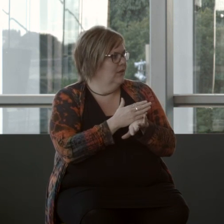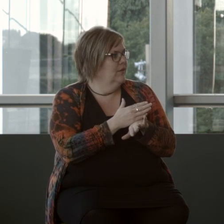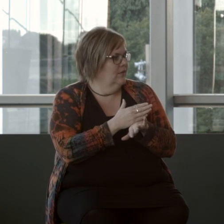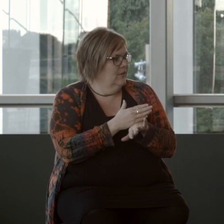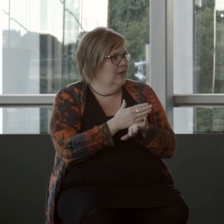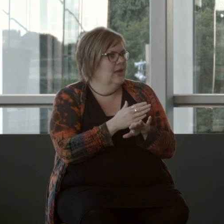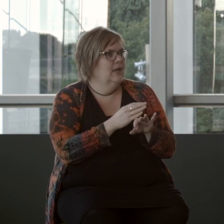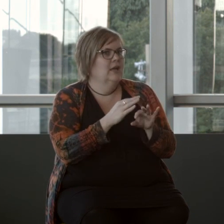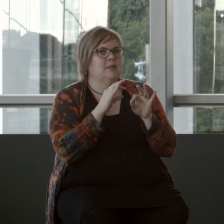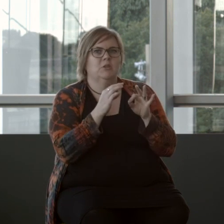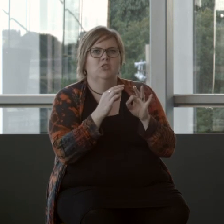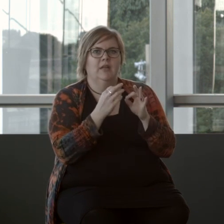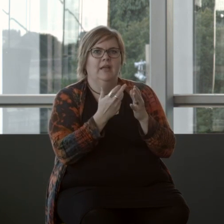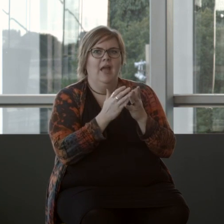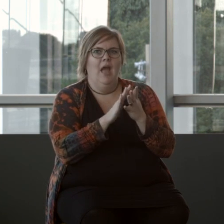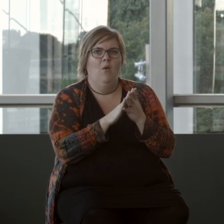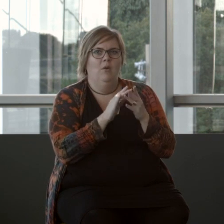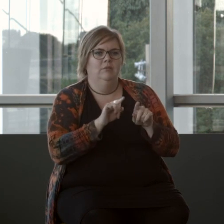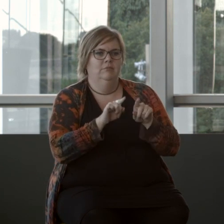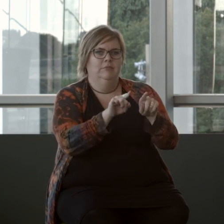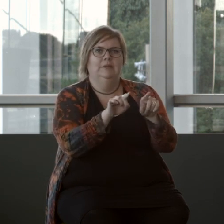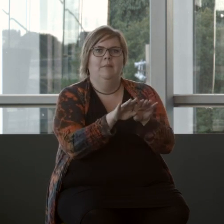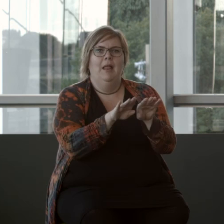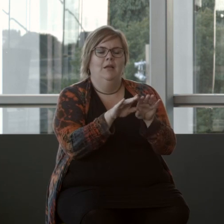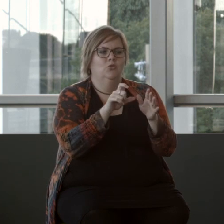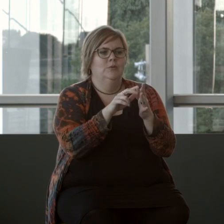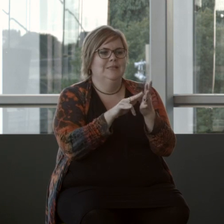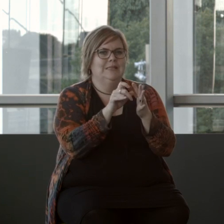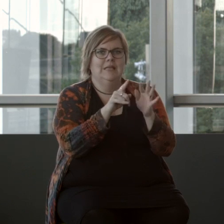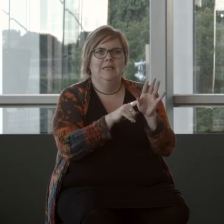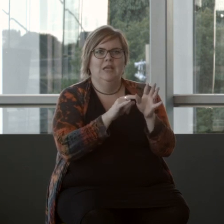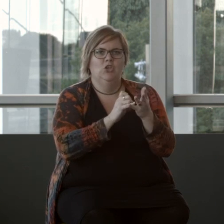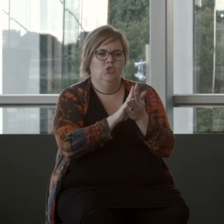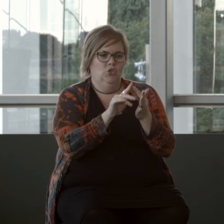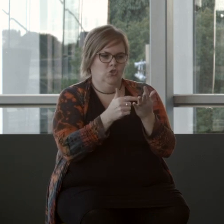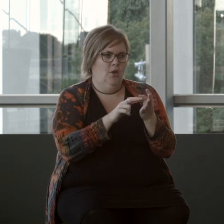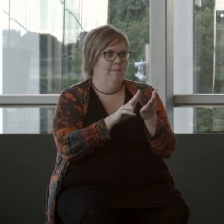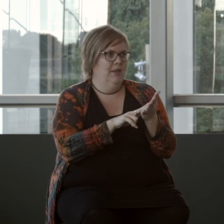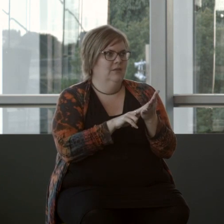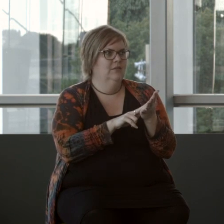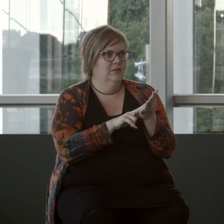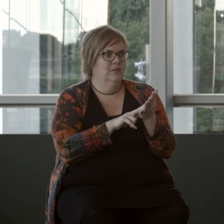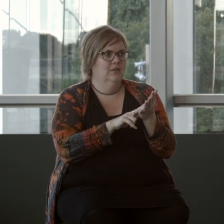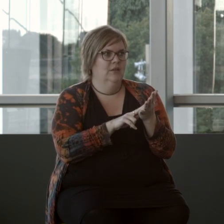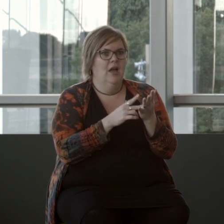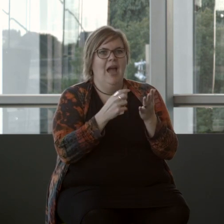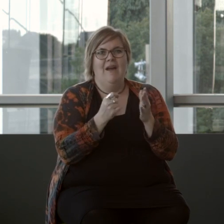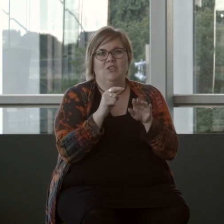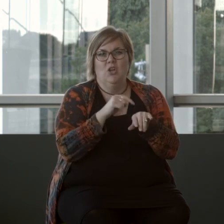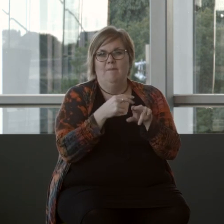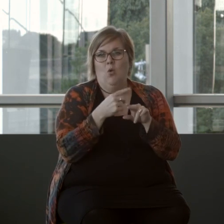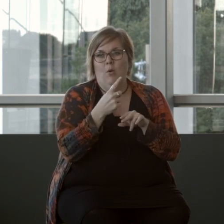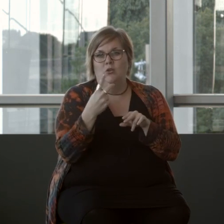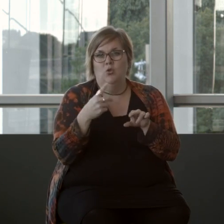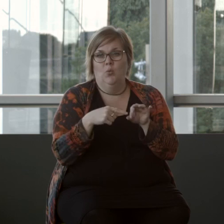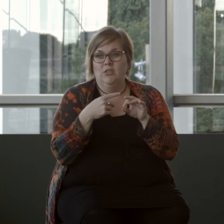the Cindy Sherman exhibition, to hear a story coming out of the contemporary photo media scene here in Brisbane. We've got time for one or two questions,